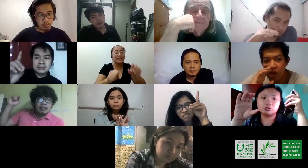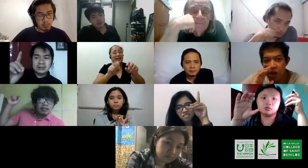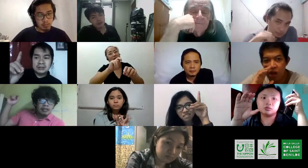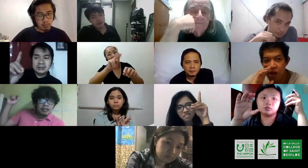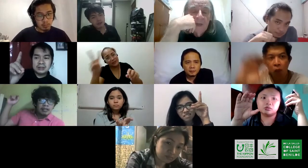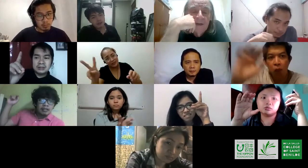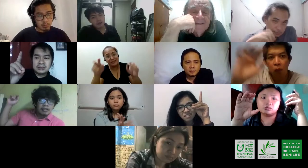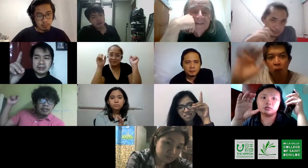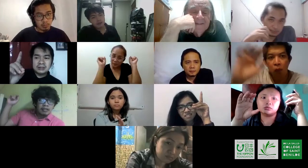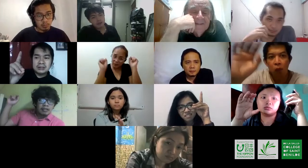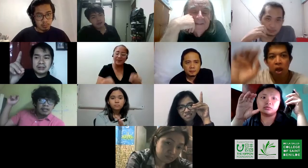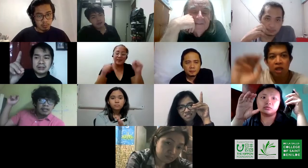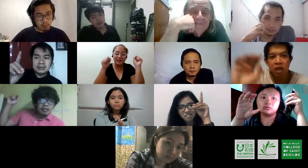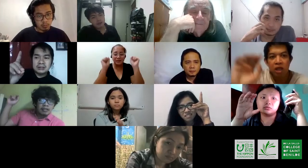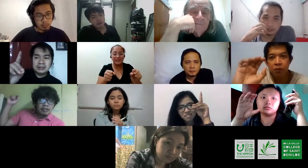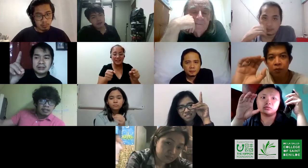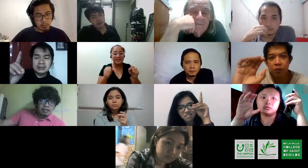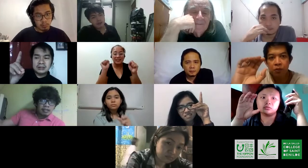okay.